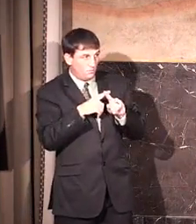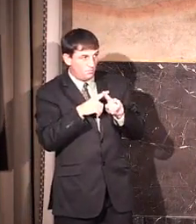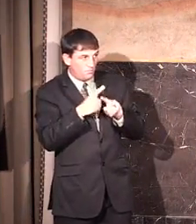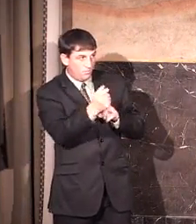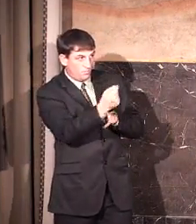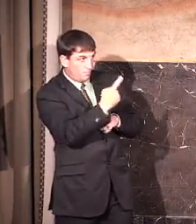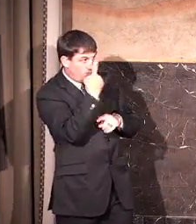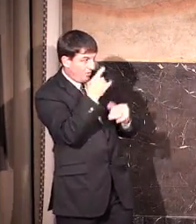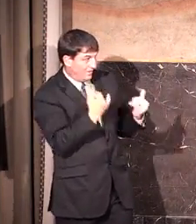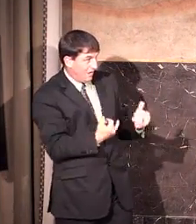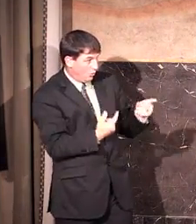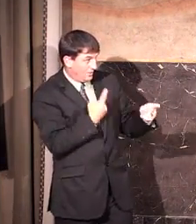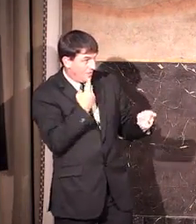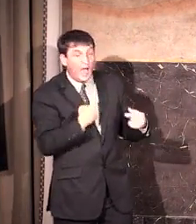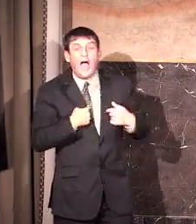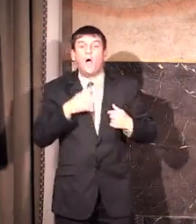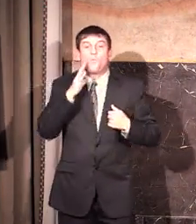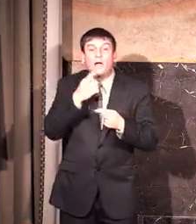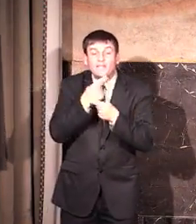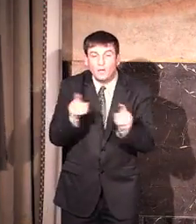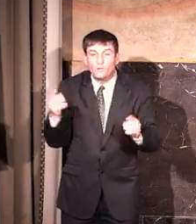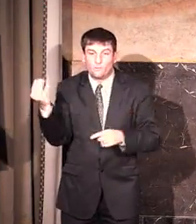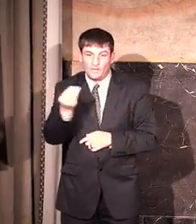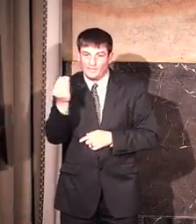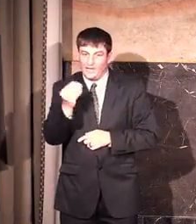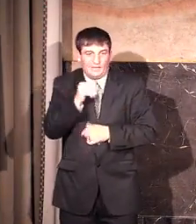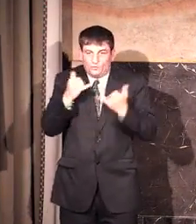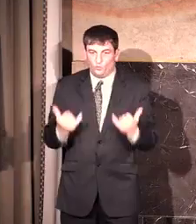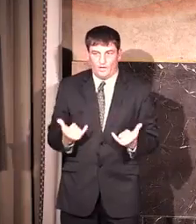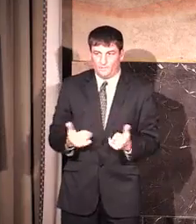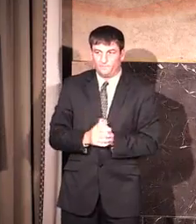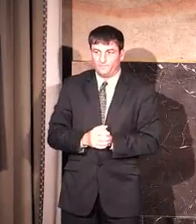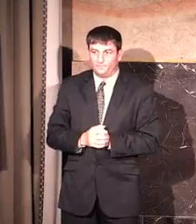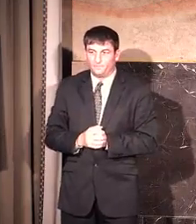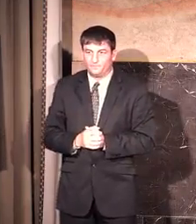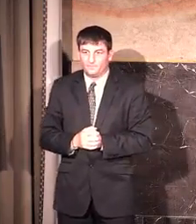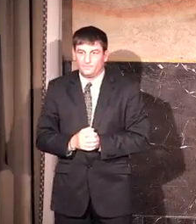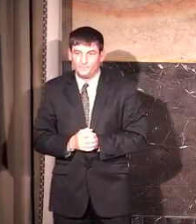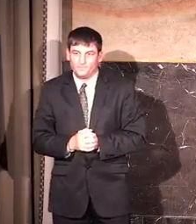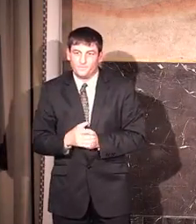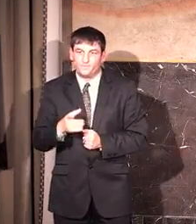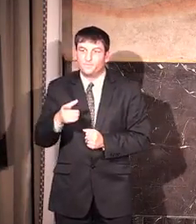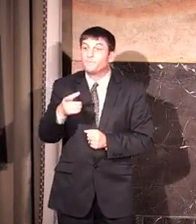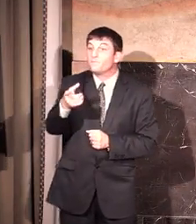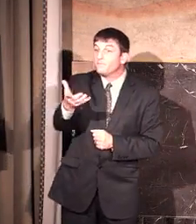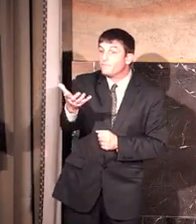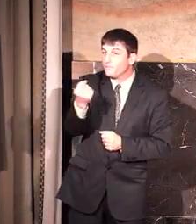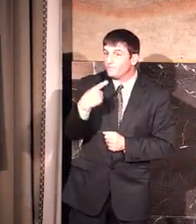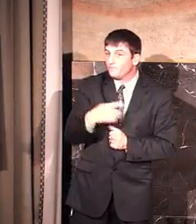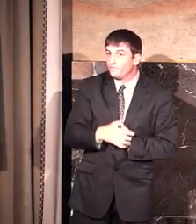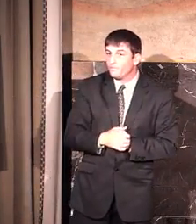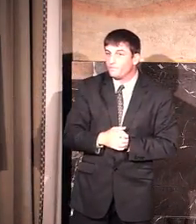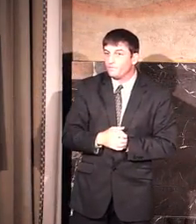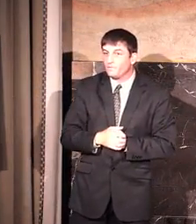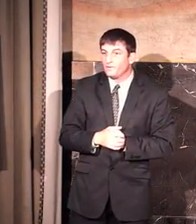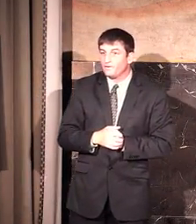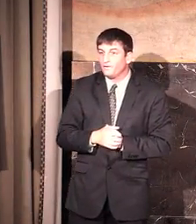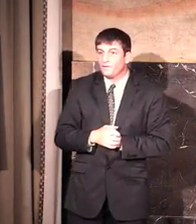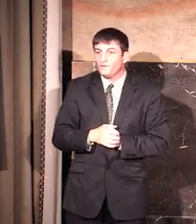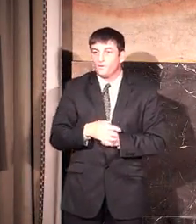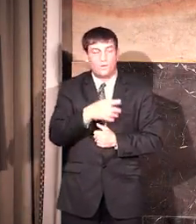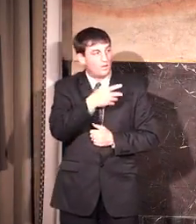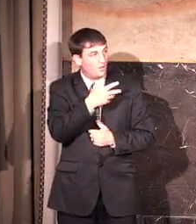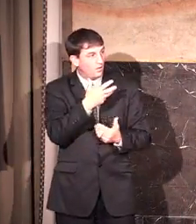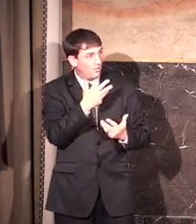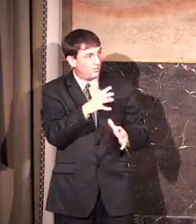saying I'm going to announce it on Monday. I'm not going to announce it today. Yes, sir. Okay, you had discussions